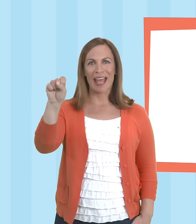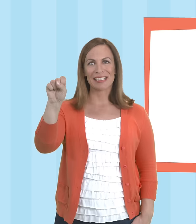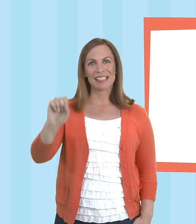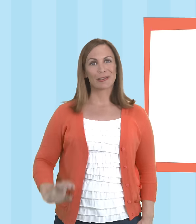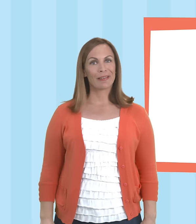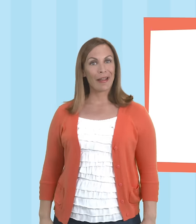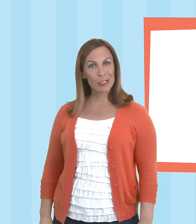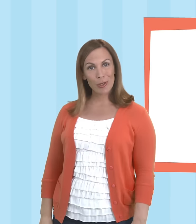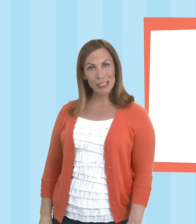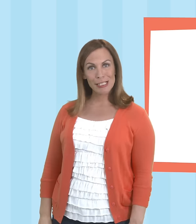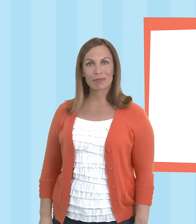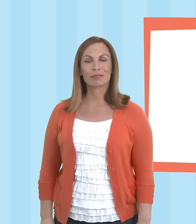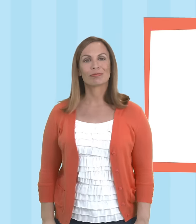X-R-A-Y-S. X-rays.